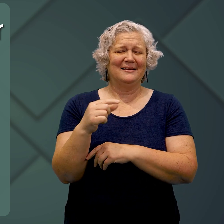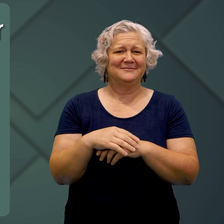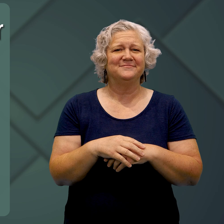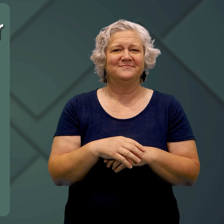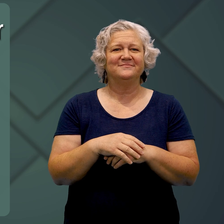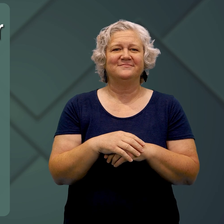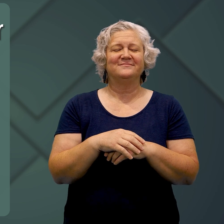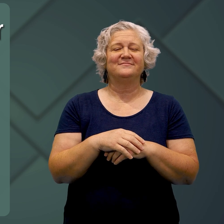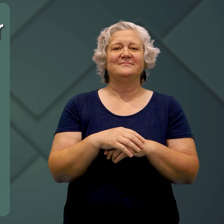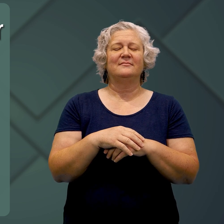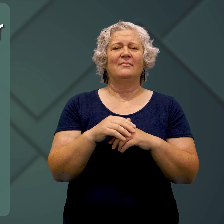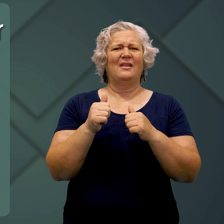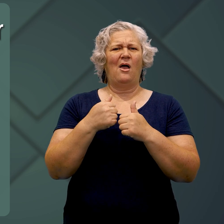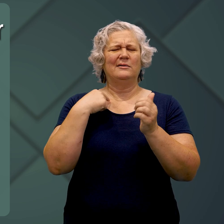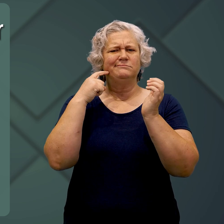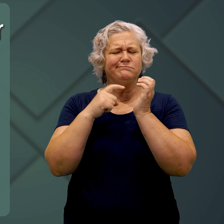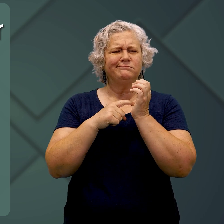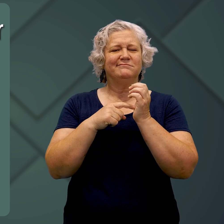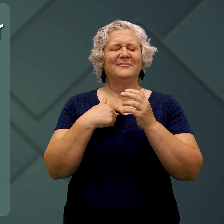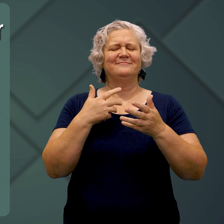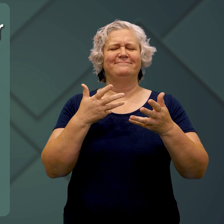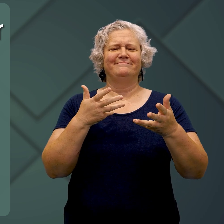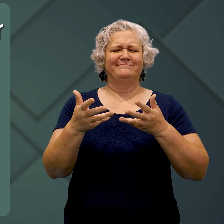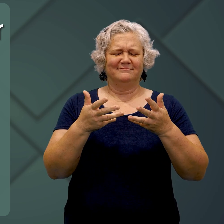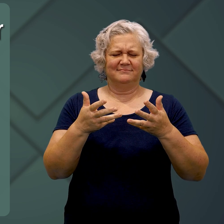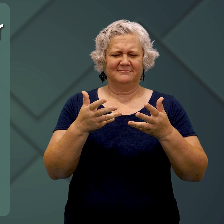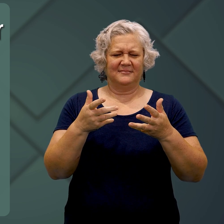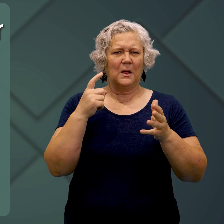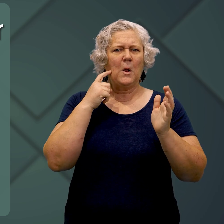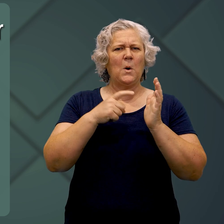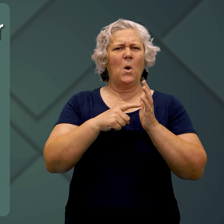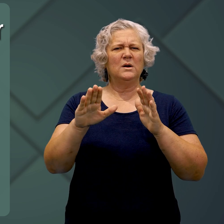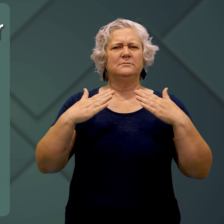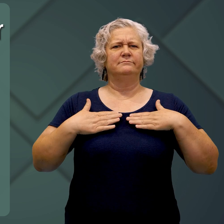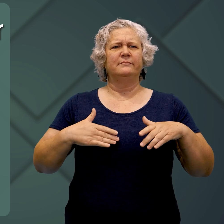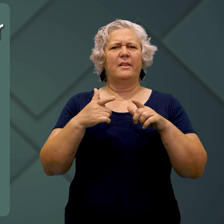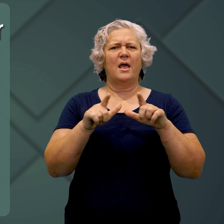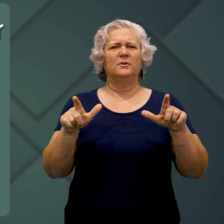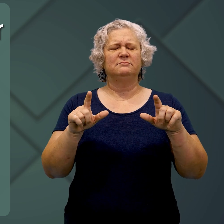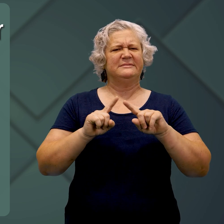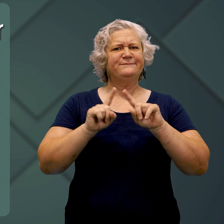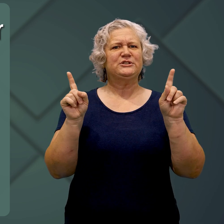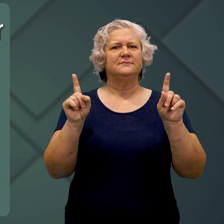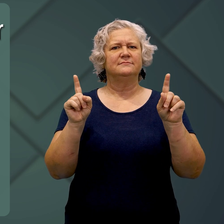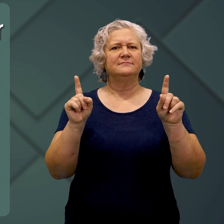leg, and I noticed that something was different in his body language.